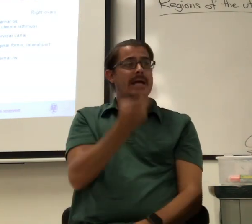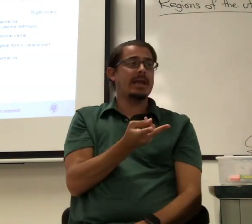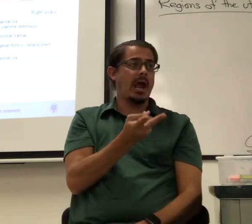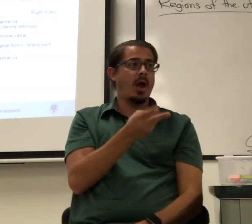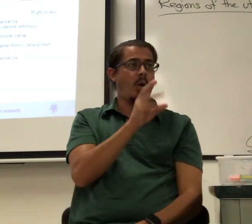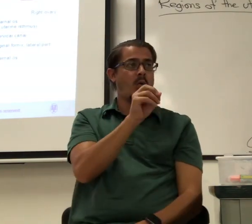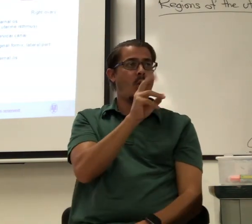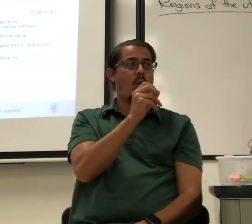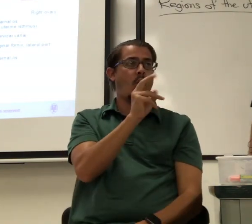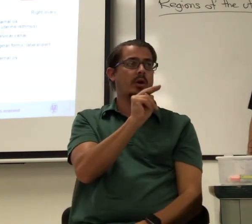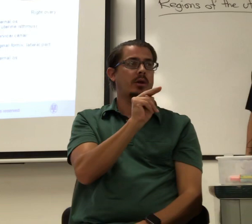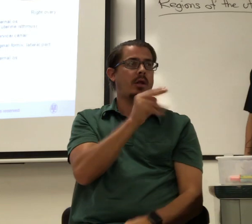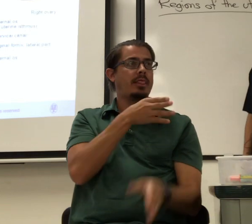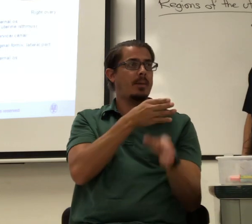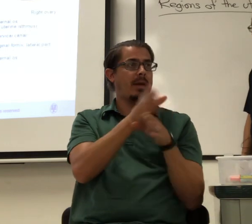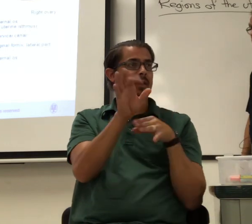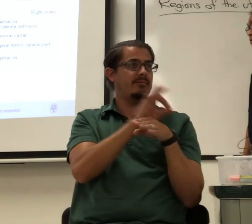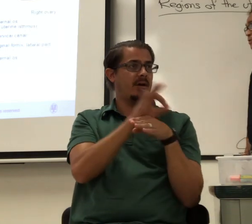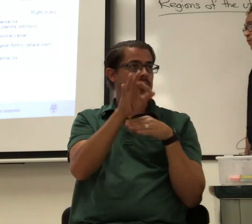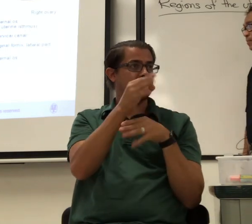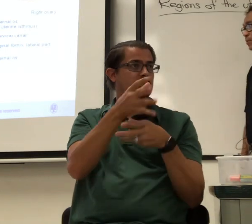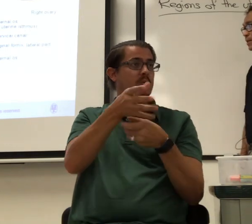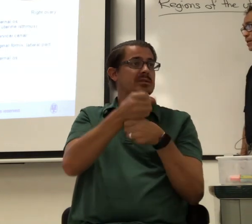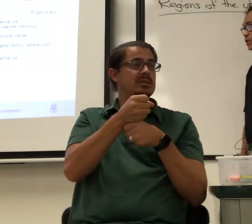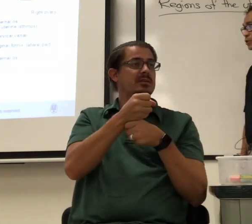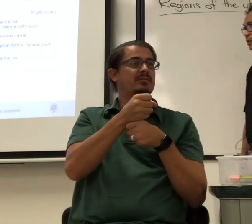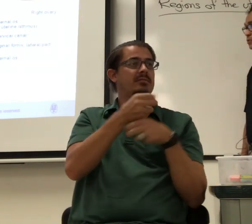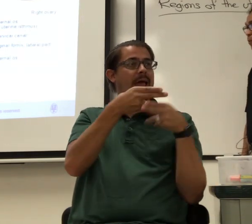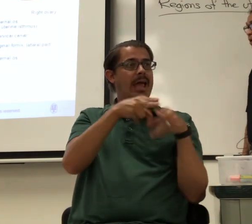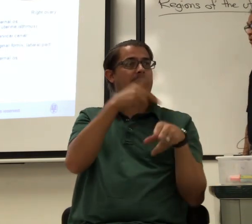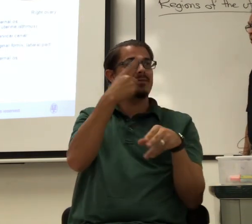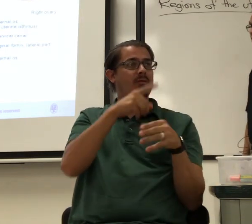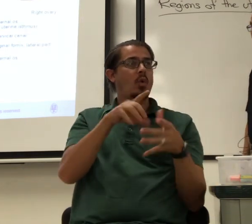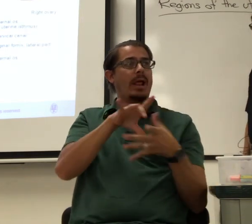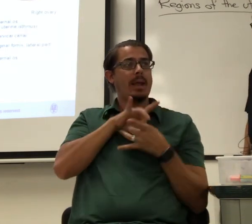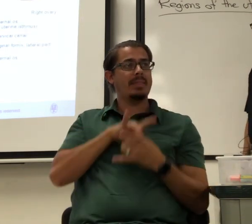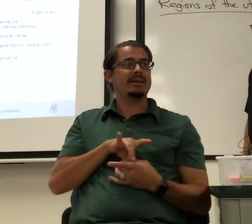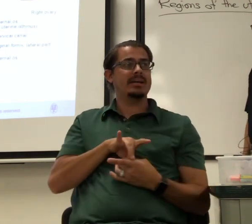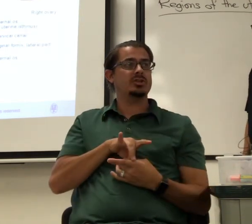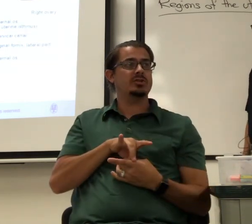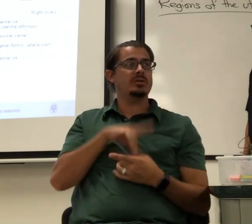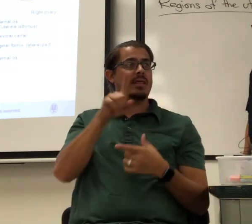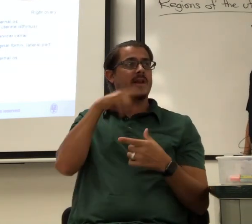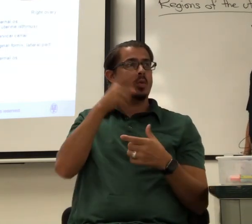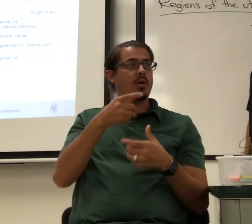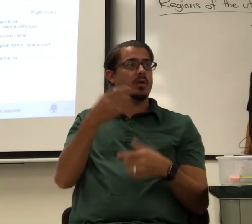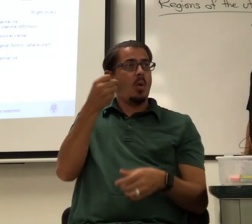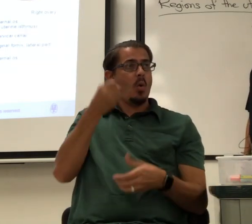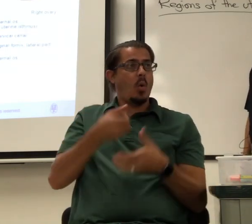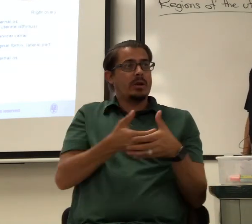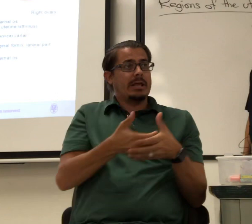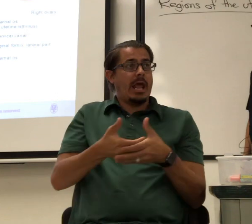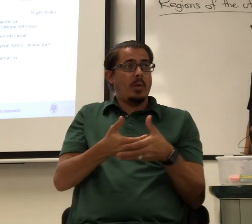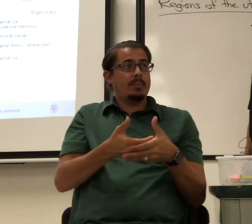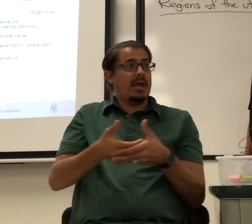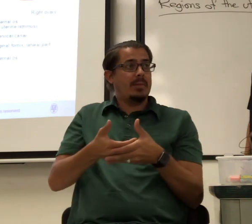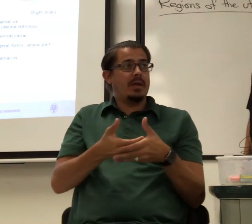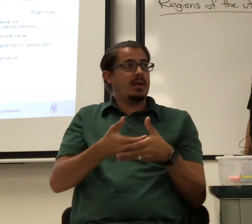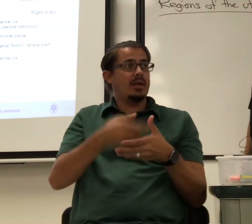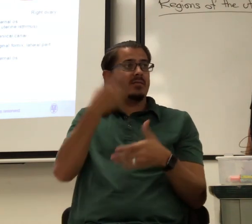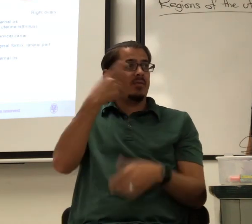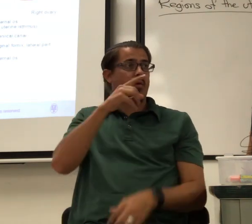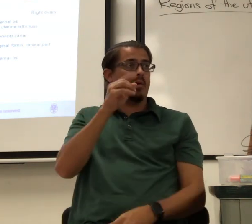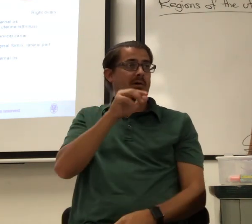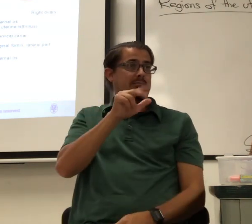Well, the main function is to receive the blastocyst for implantation. It's where you'll carry the baby for, well,